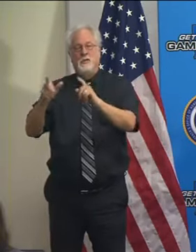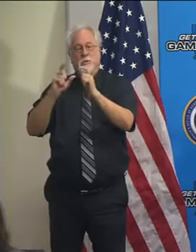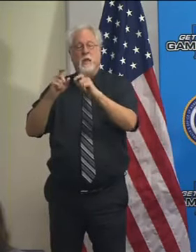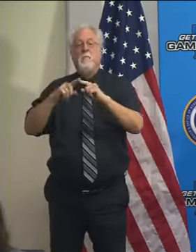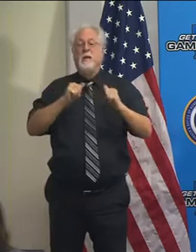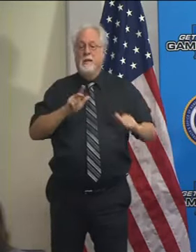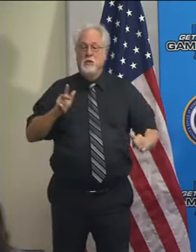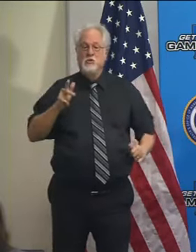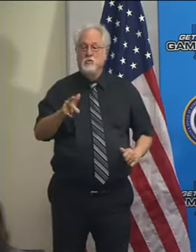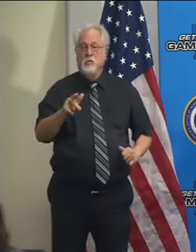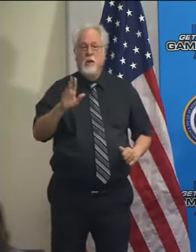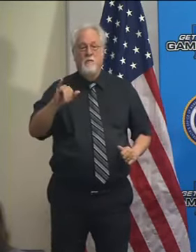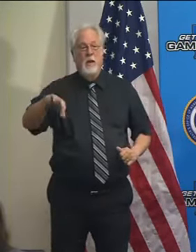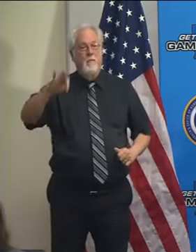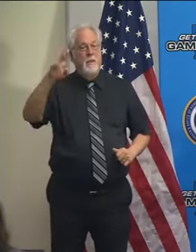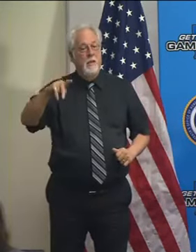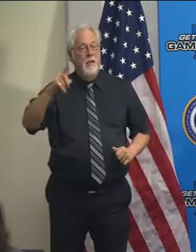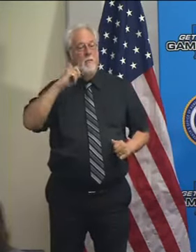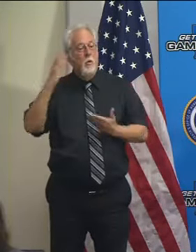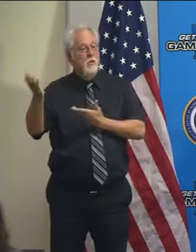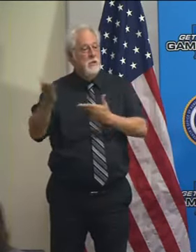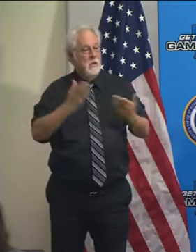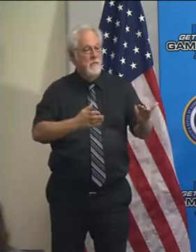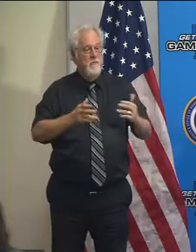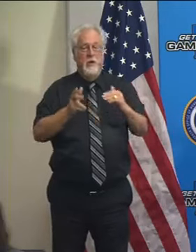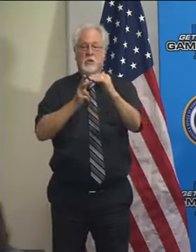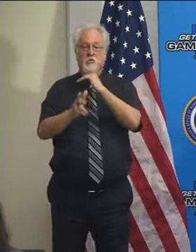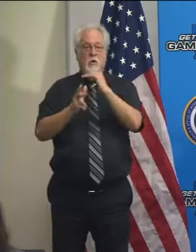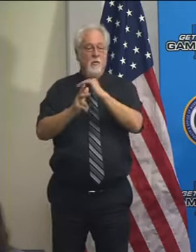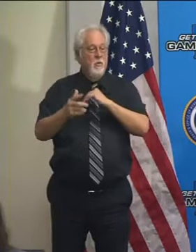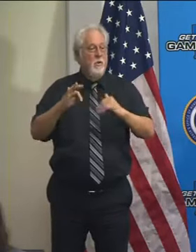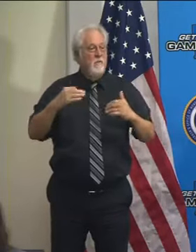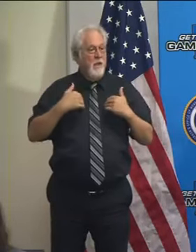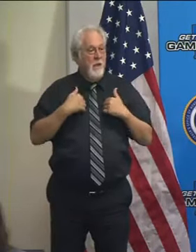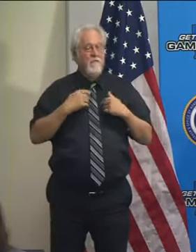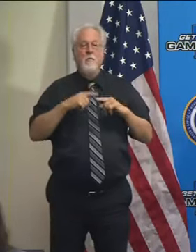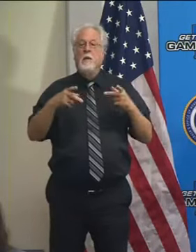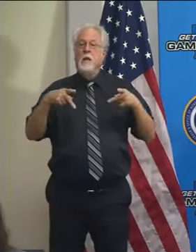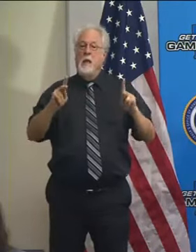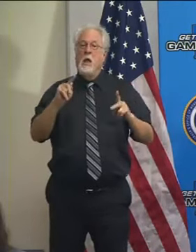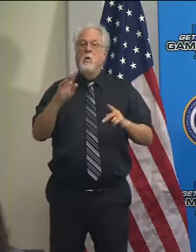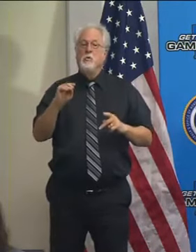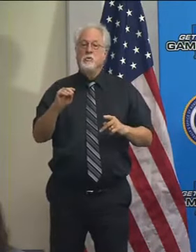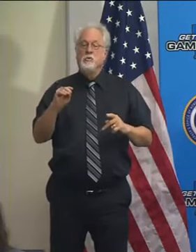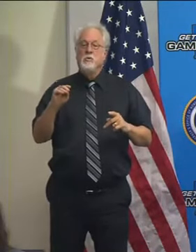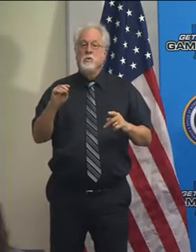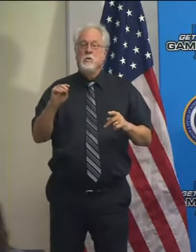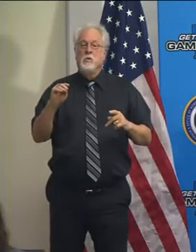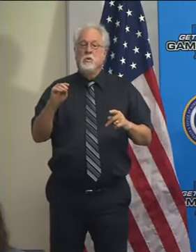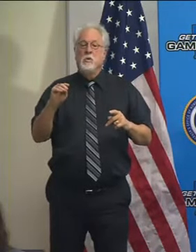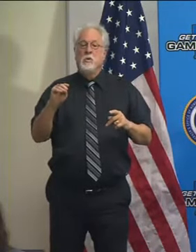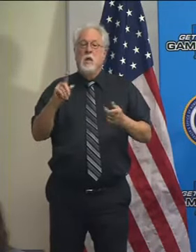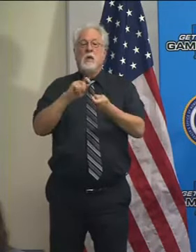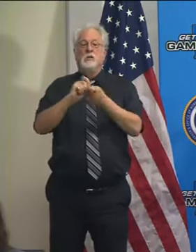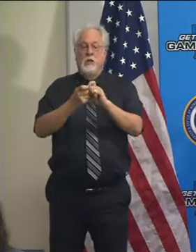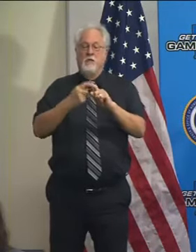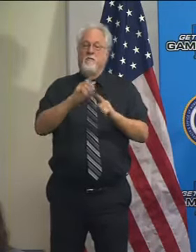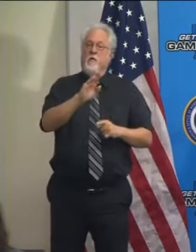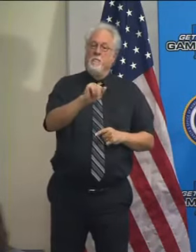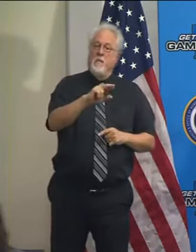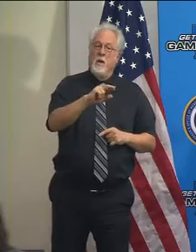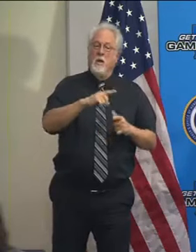pickup, for delivery, drive-through if they have that. But we also allow them to change away from a bar and